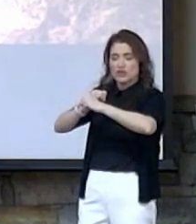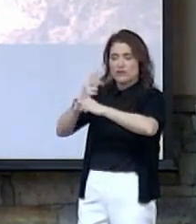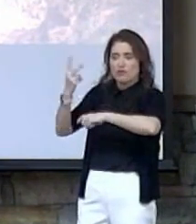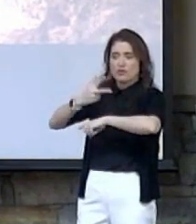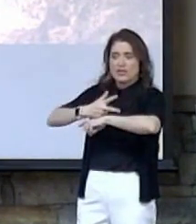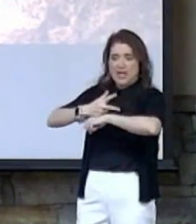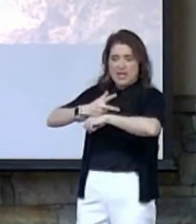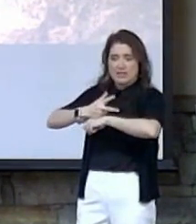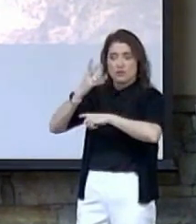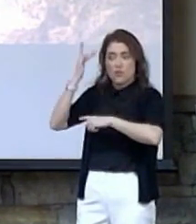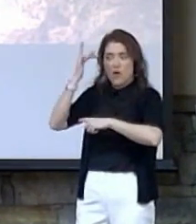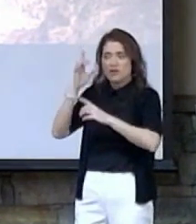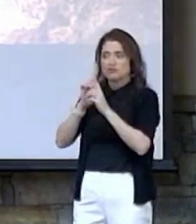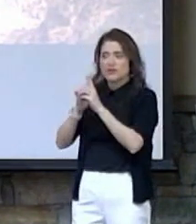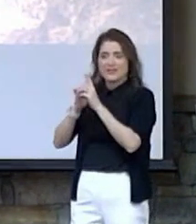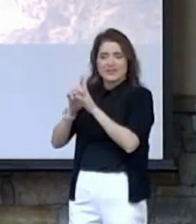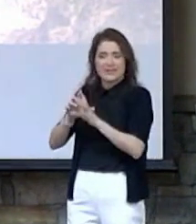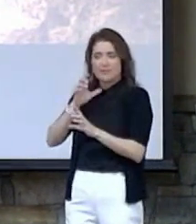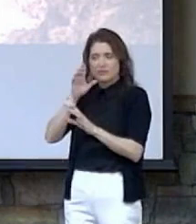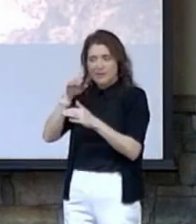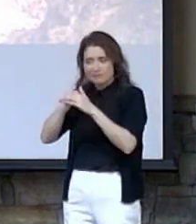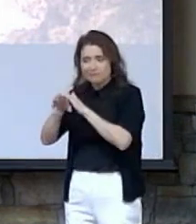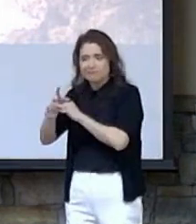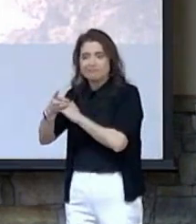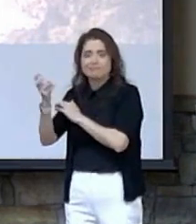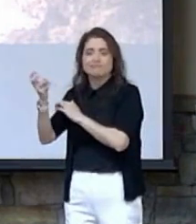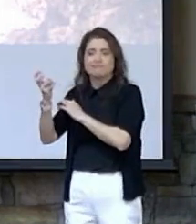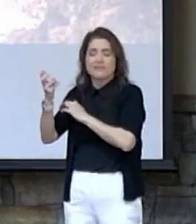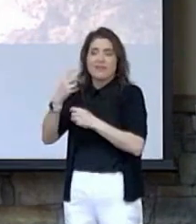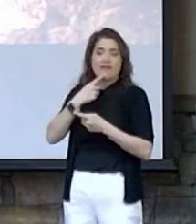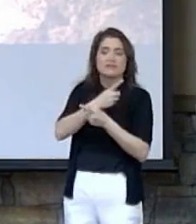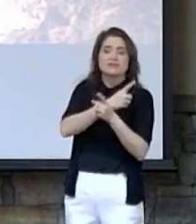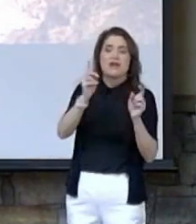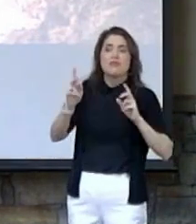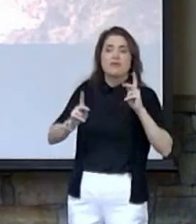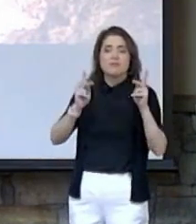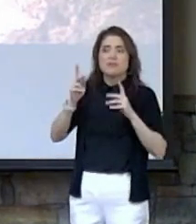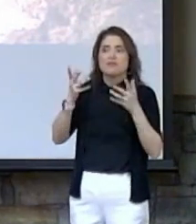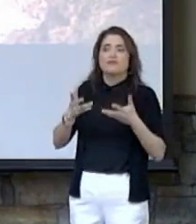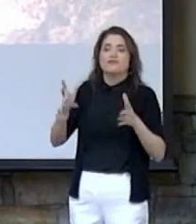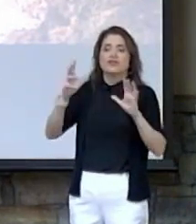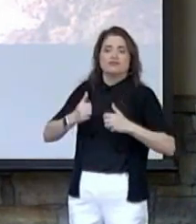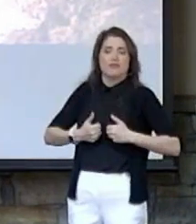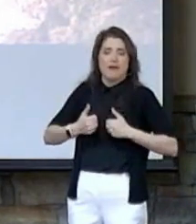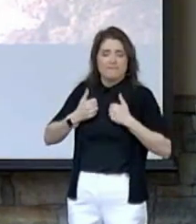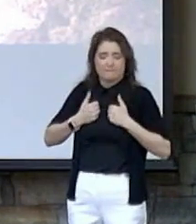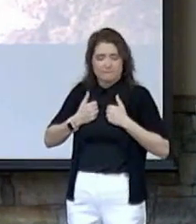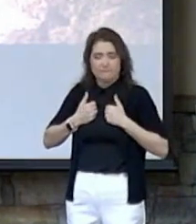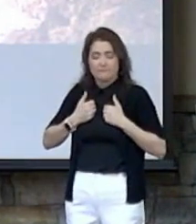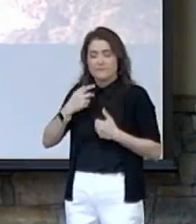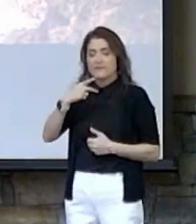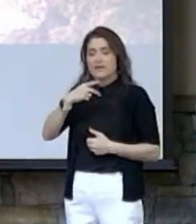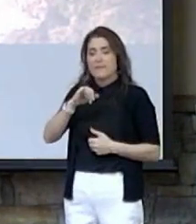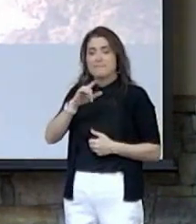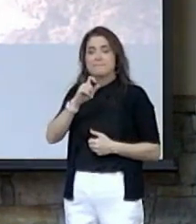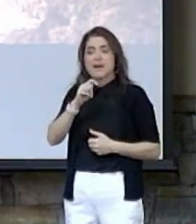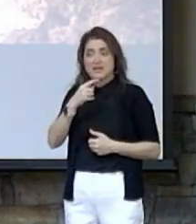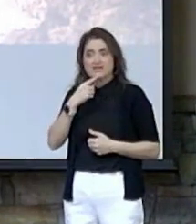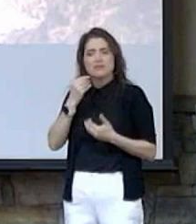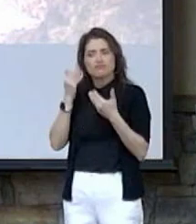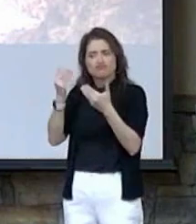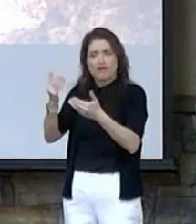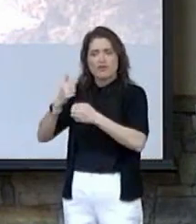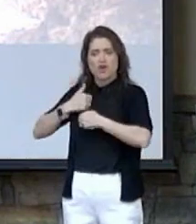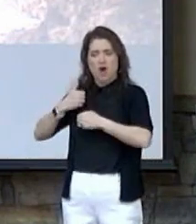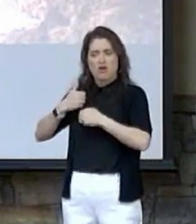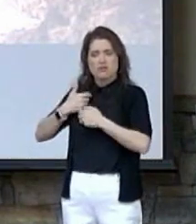the people, 'He is risen from the dead, and the last fraud will be worse than the first.' Pilate said to them, 'You have a guard of soldiers,